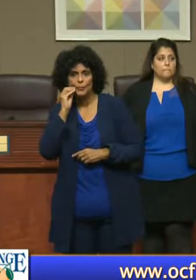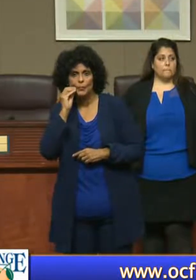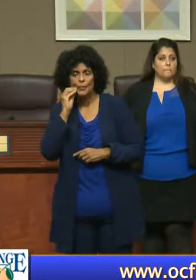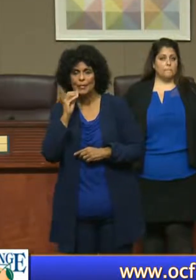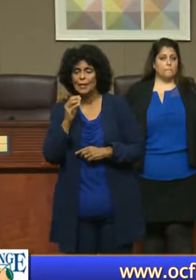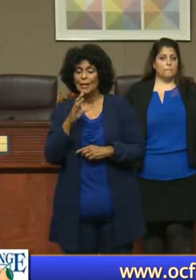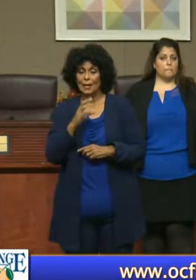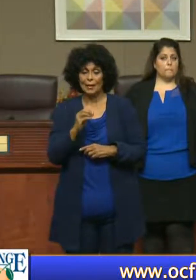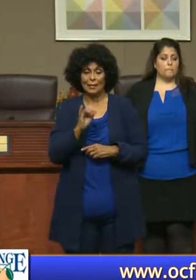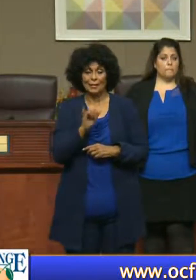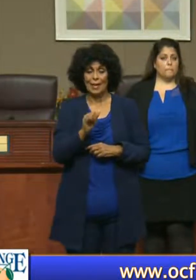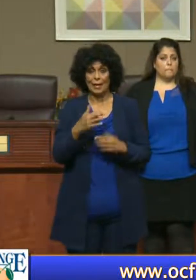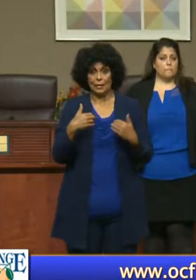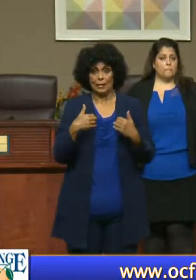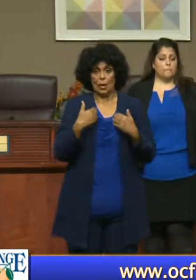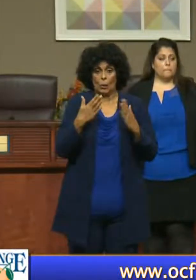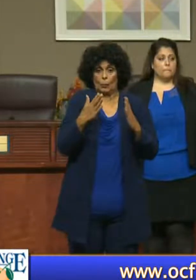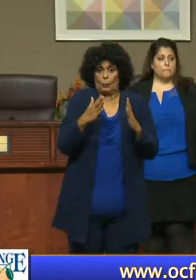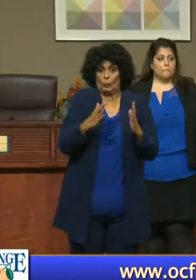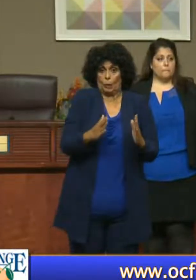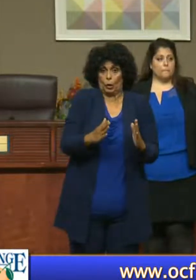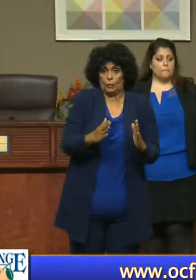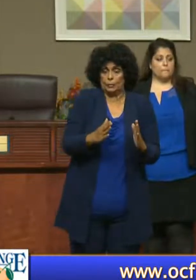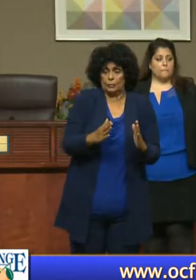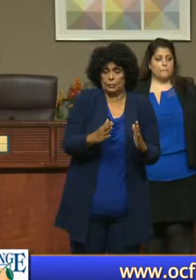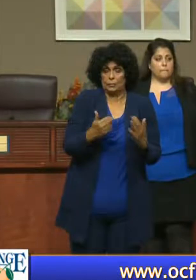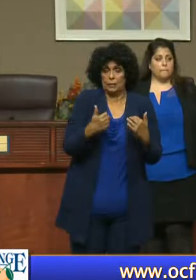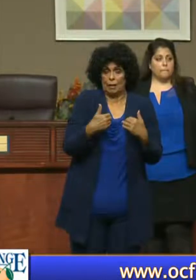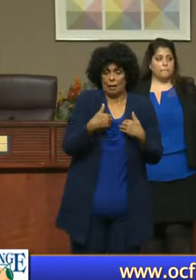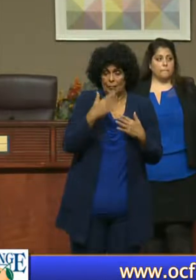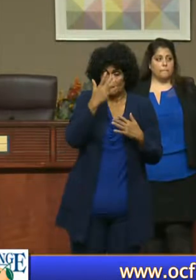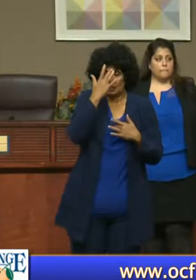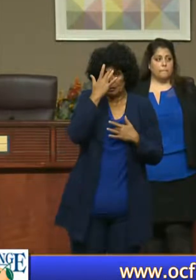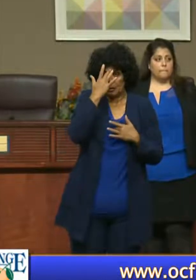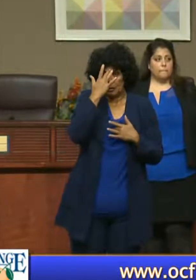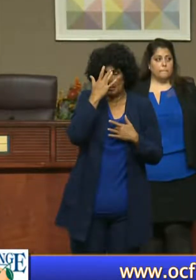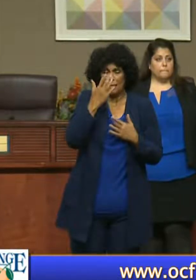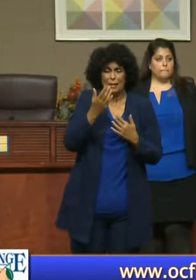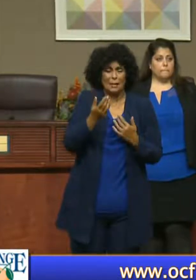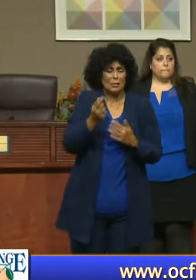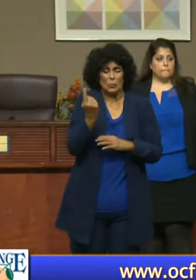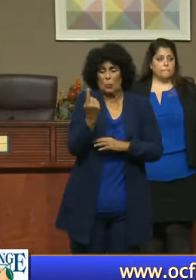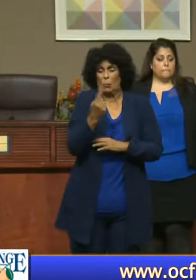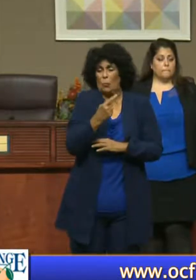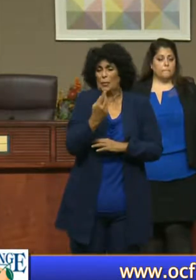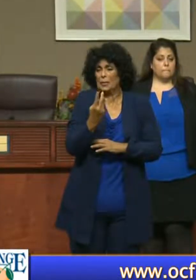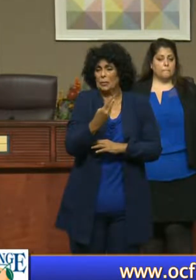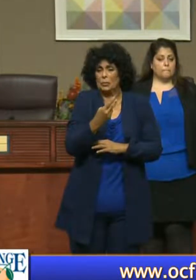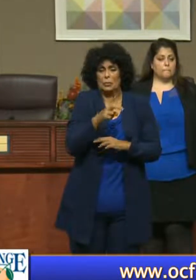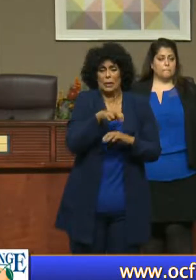jump into older communities where it can really, really be very damaging.